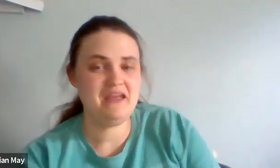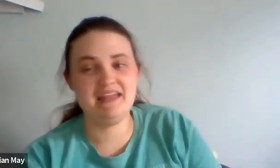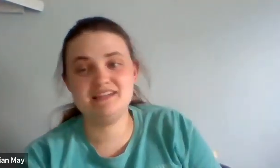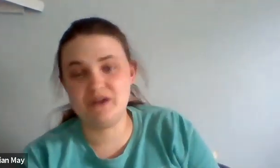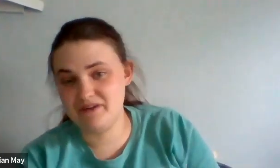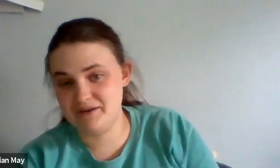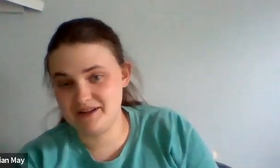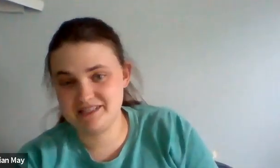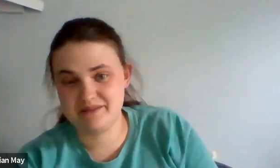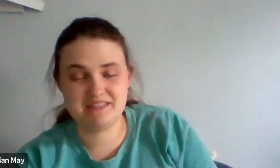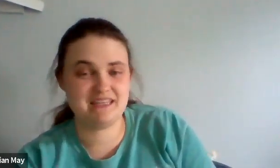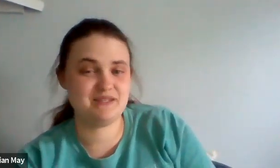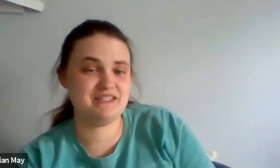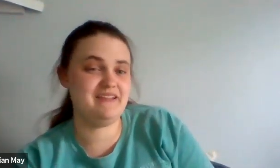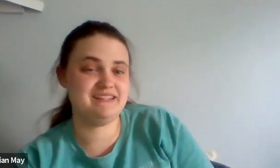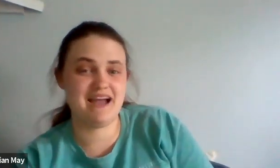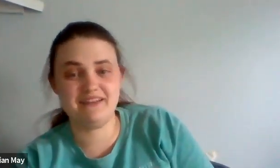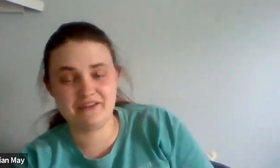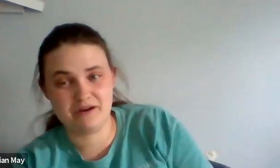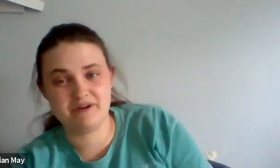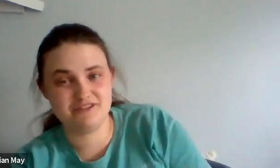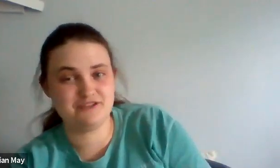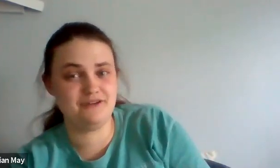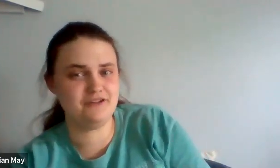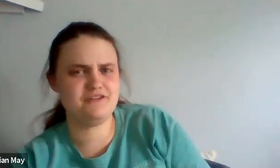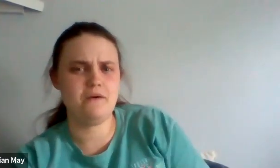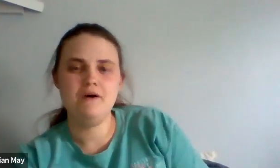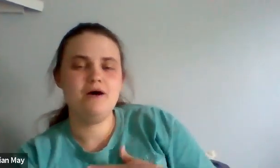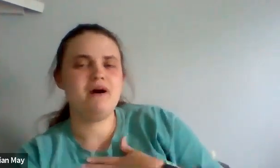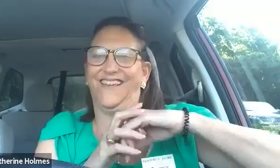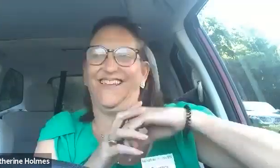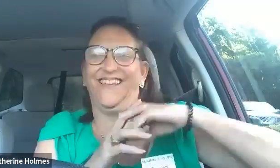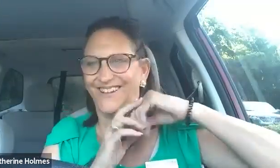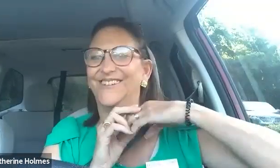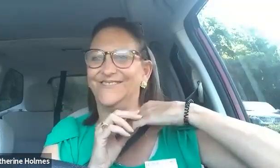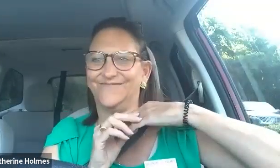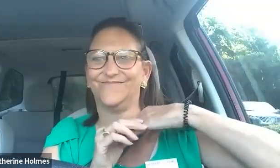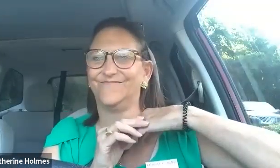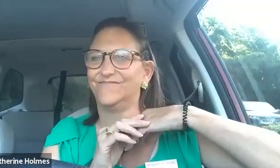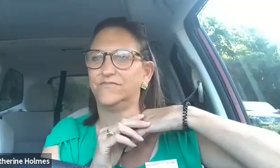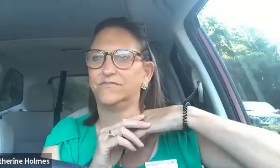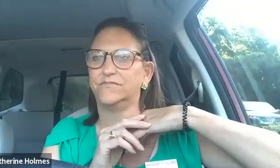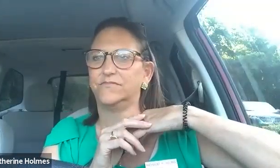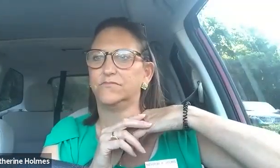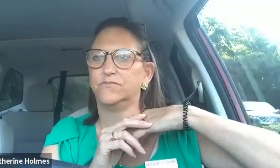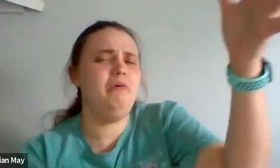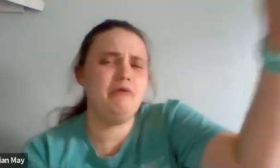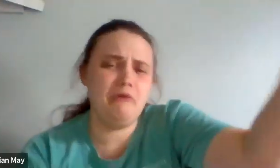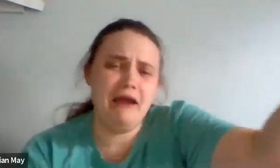It is very funny watching some of these kids because they like to act like their grandparents are so old, and they go, my grandma, oh,